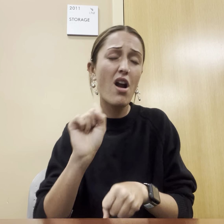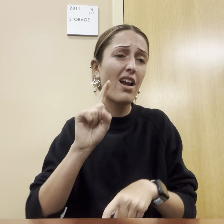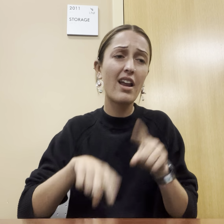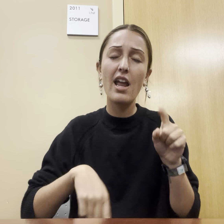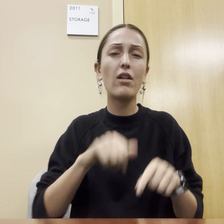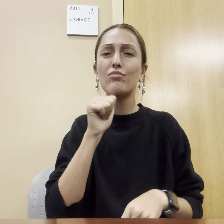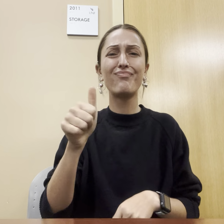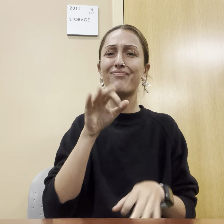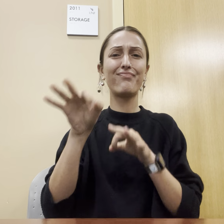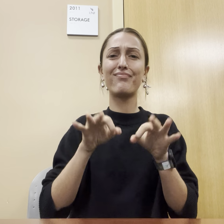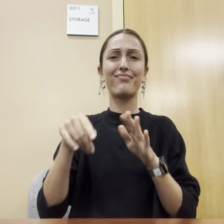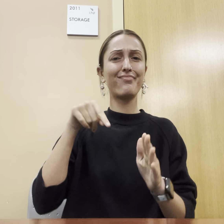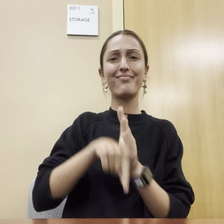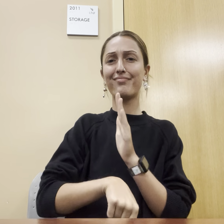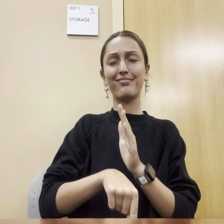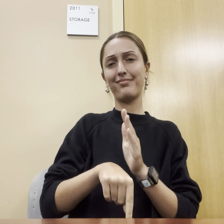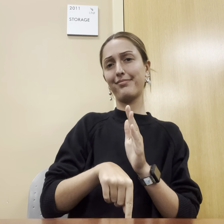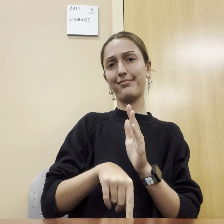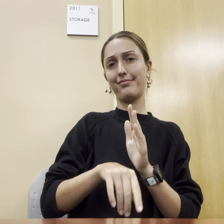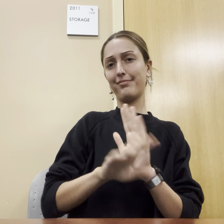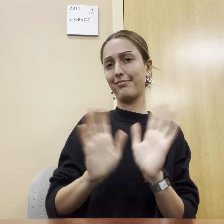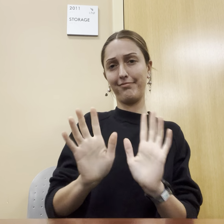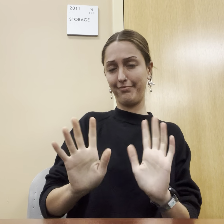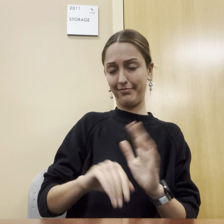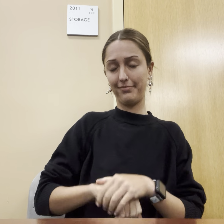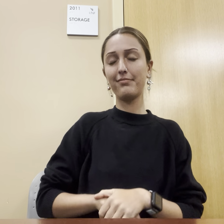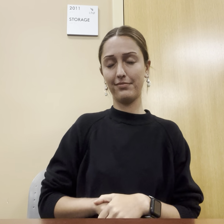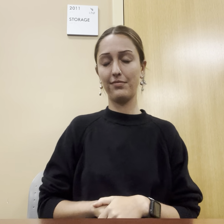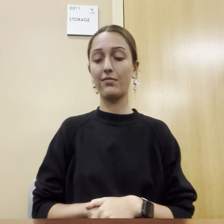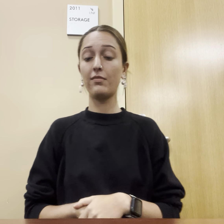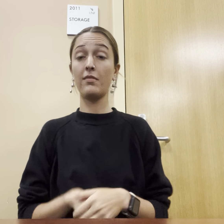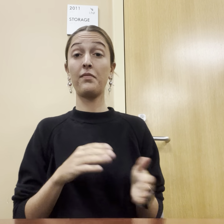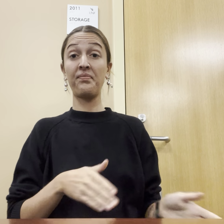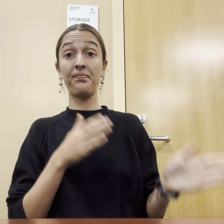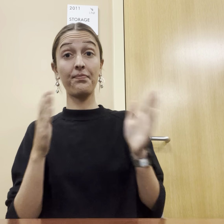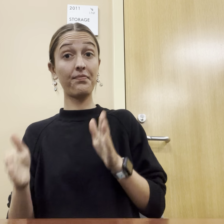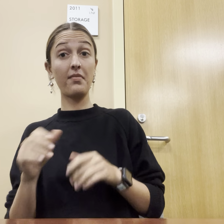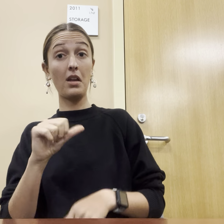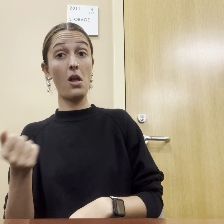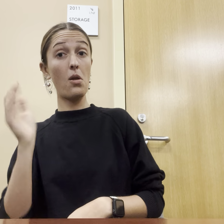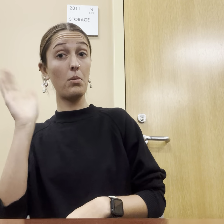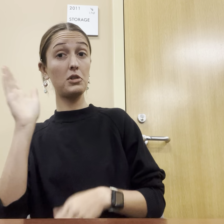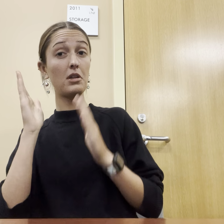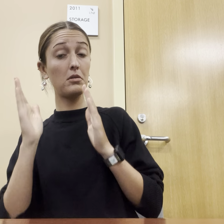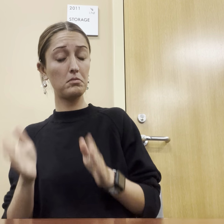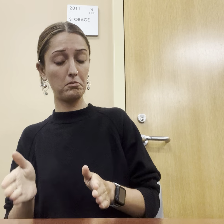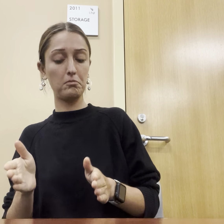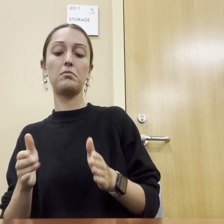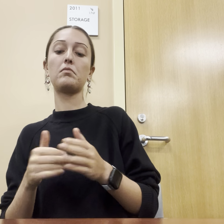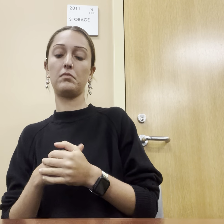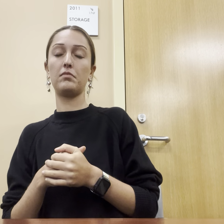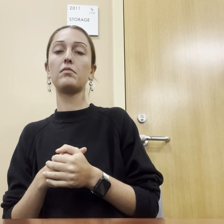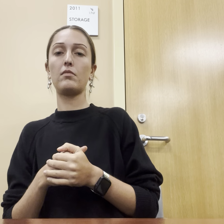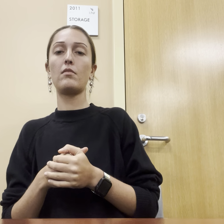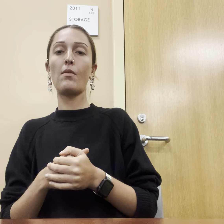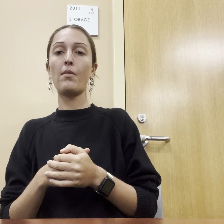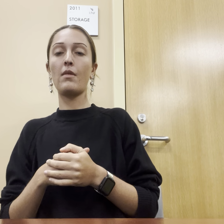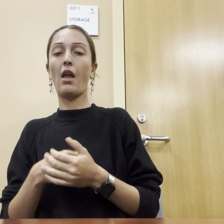So team interpreting. I have about 4 to 5 different times I've team interpreted. It does not